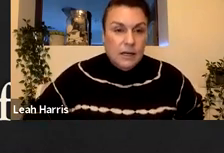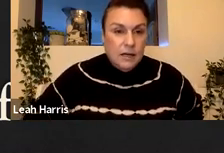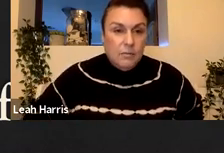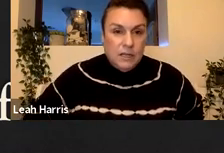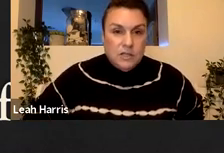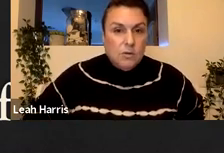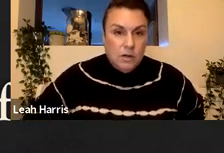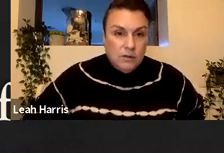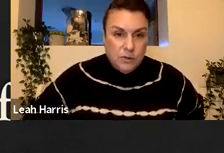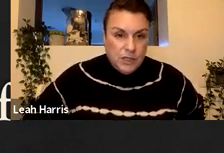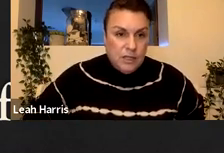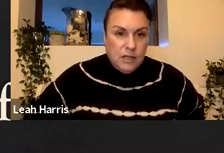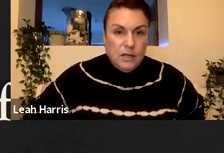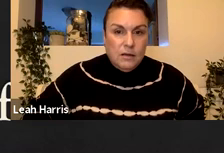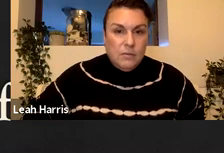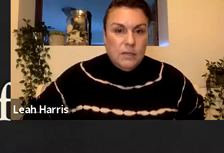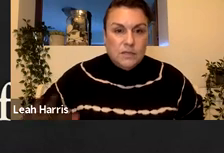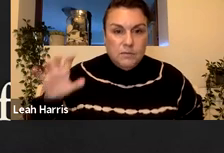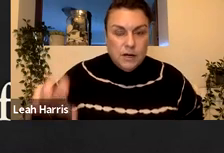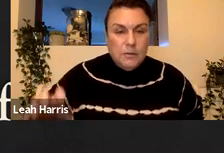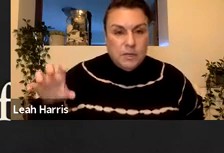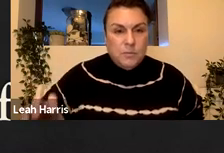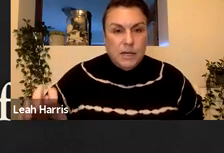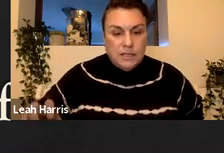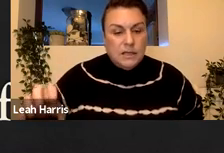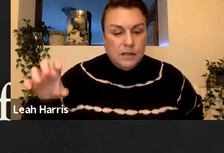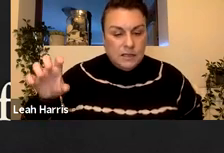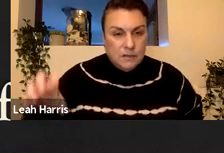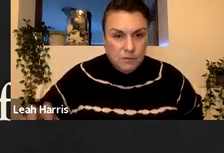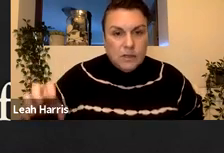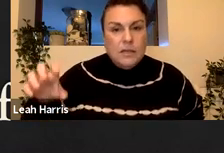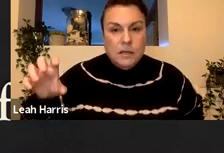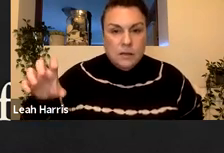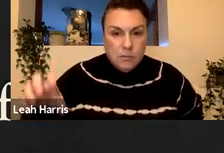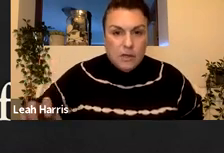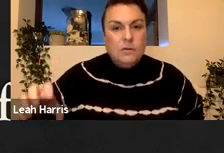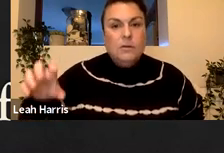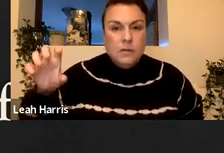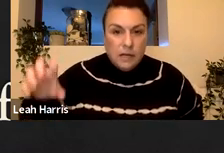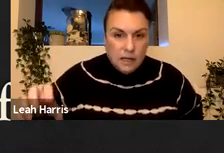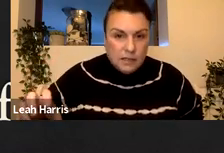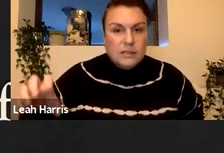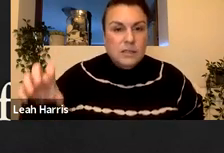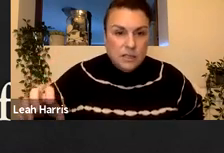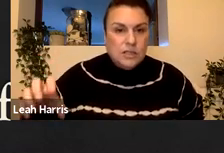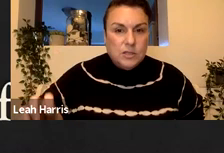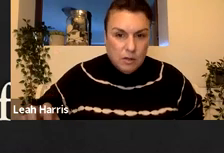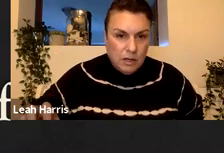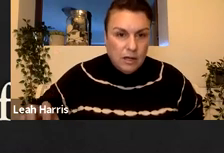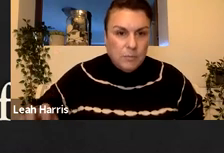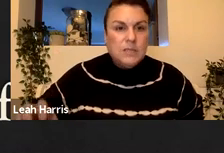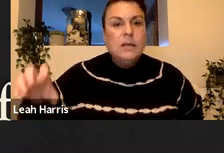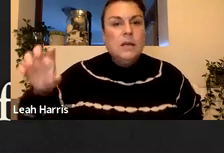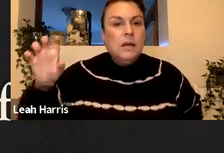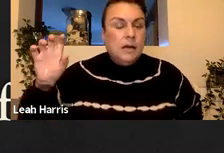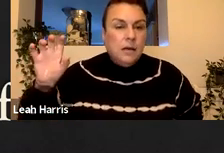um in so-called virginia um it's very much based on a civilian model not clinicians or